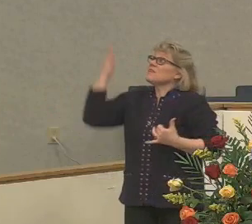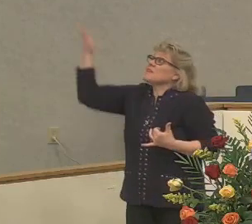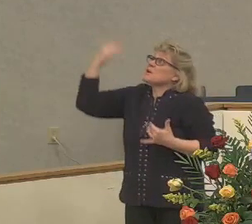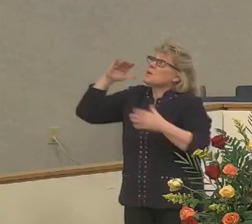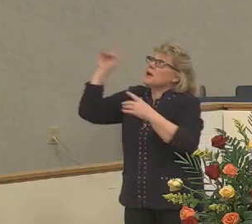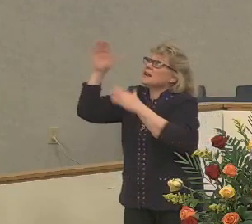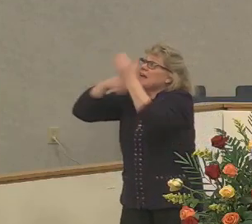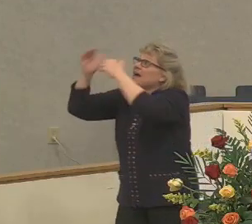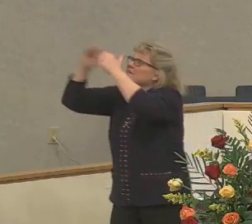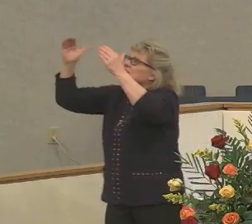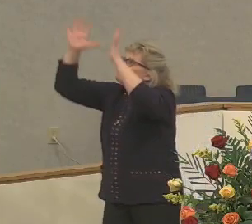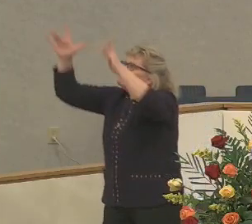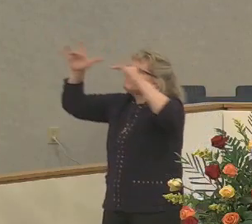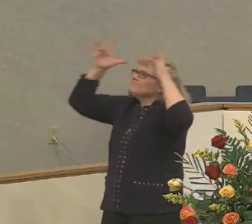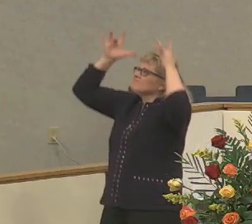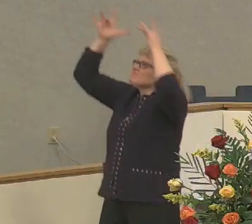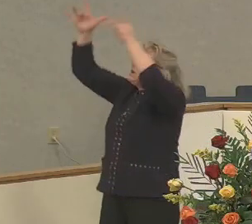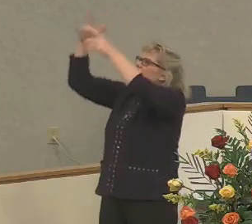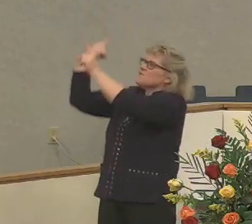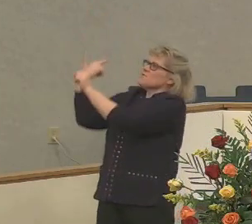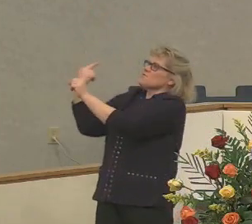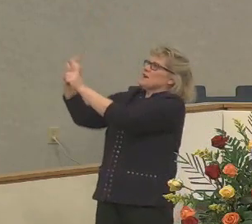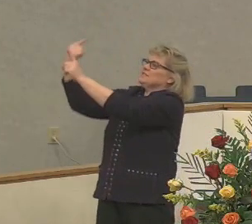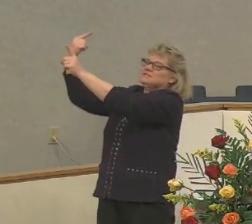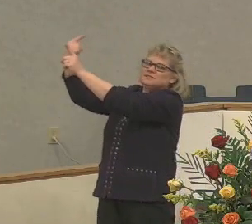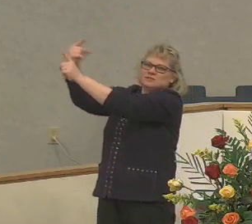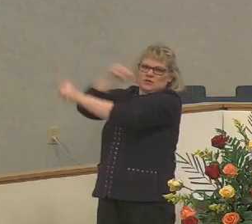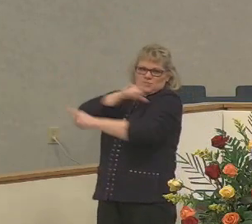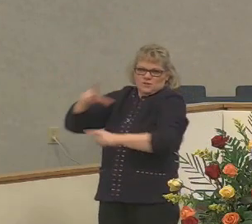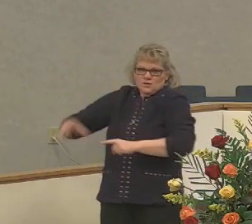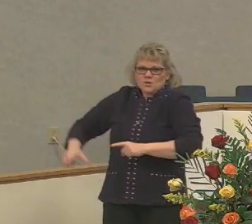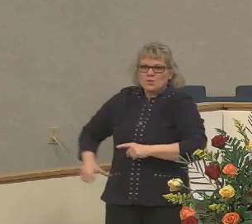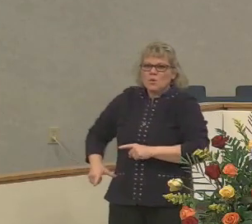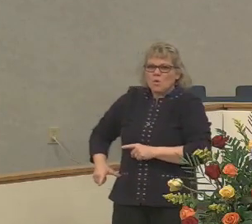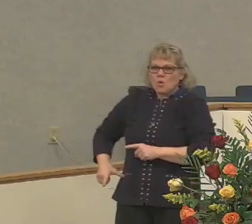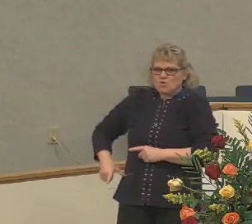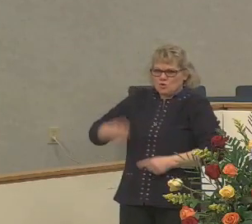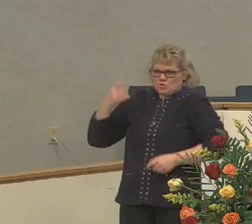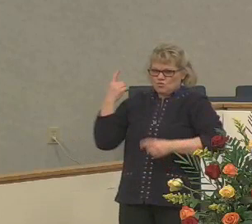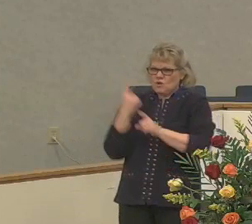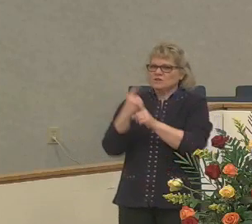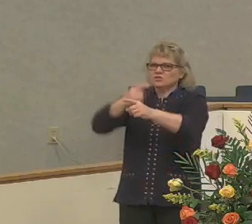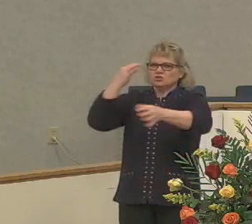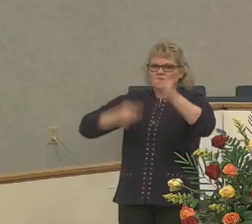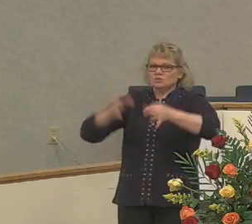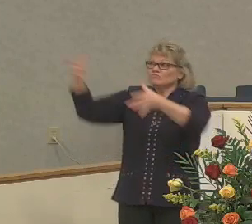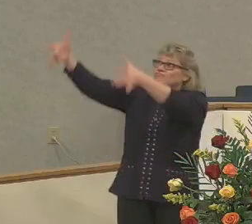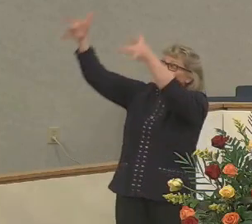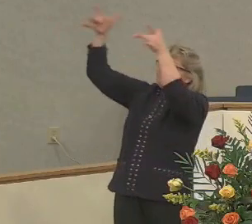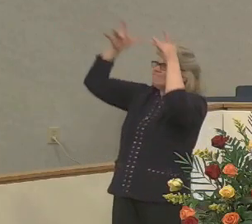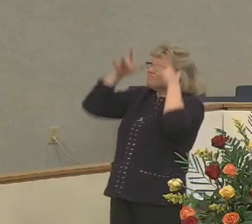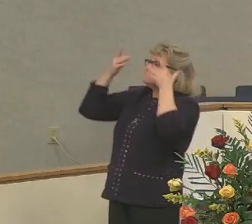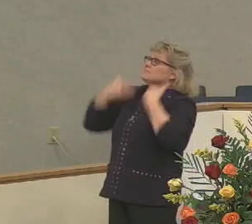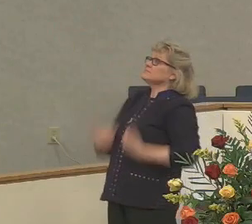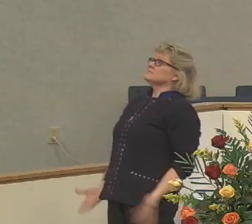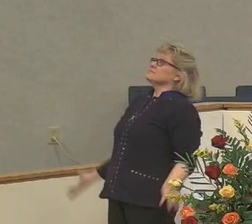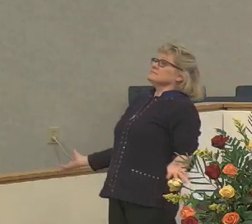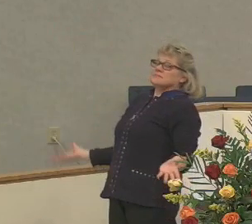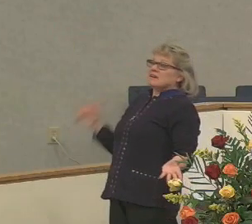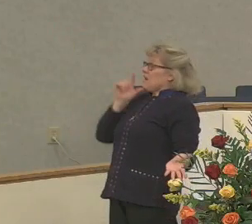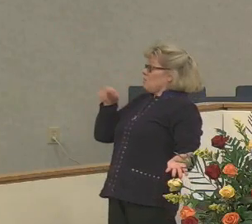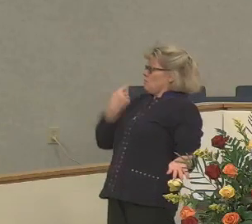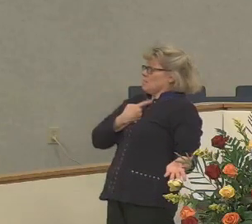for me a crown of righteousness, which the Lord, the righteous judge, shall give me at that day, and not to me